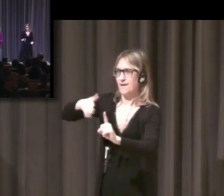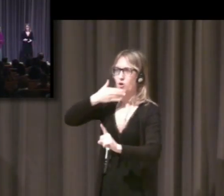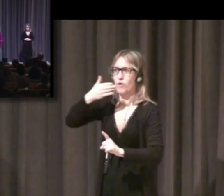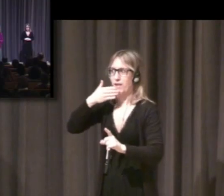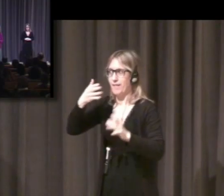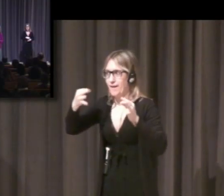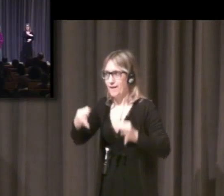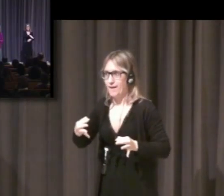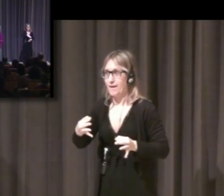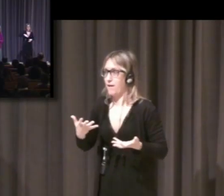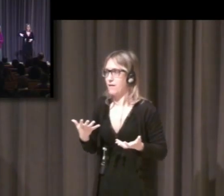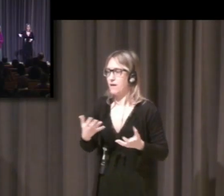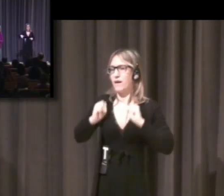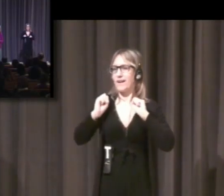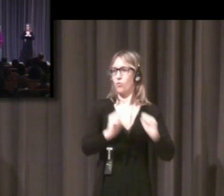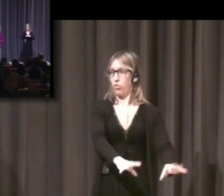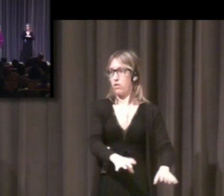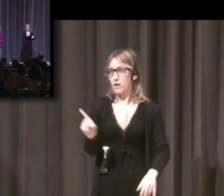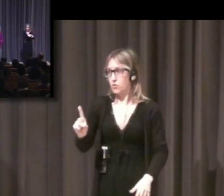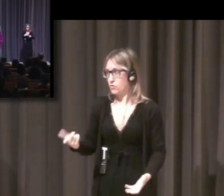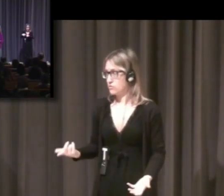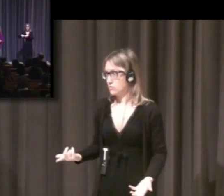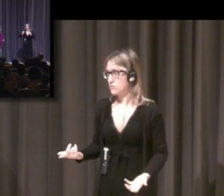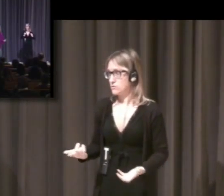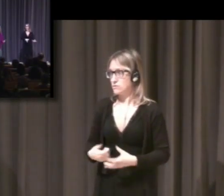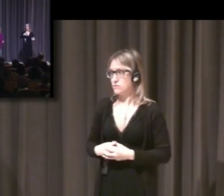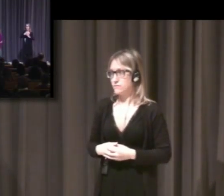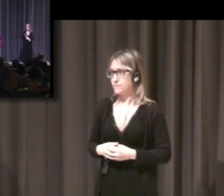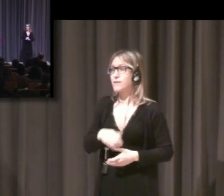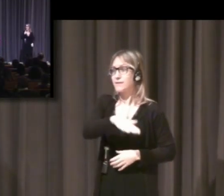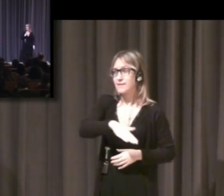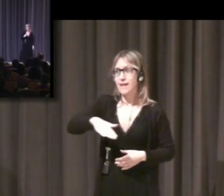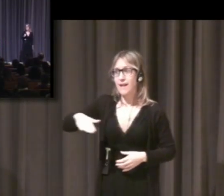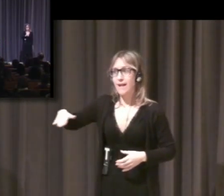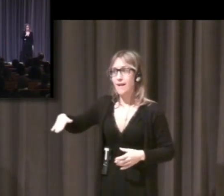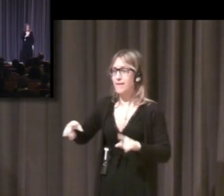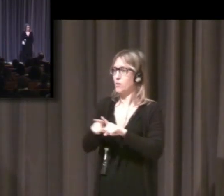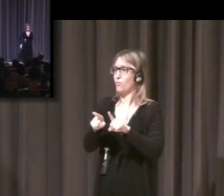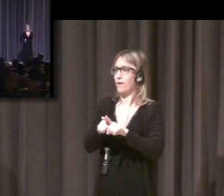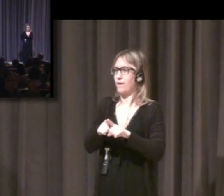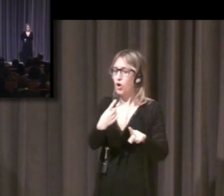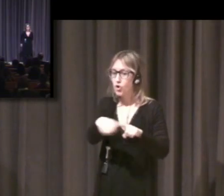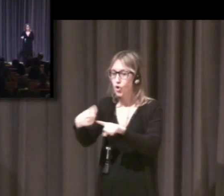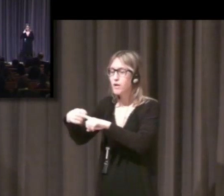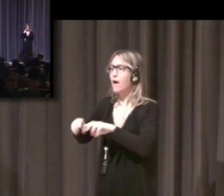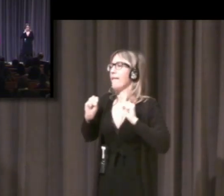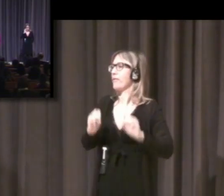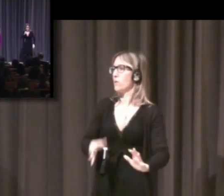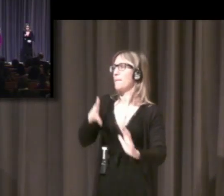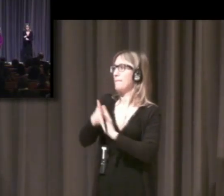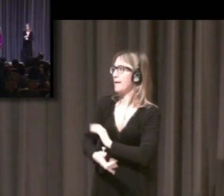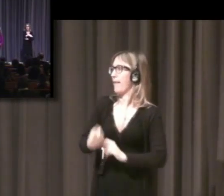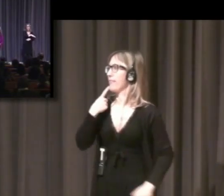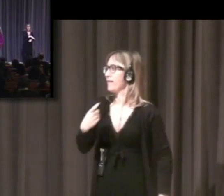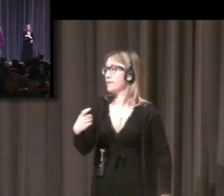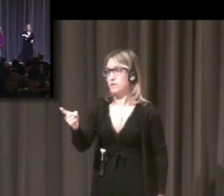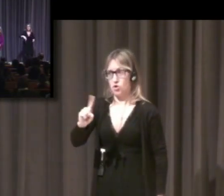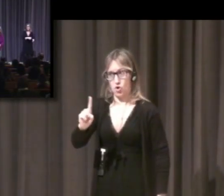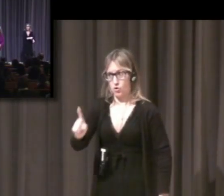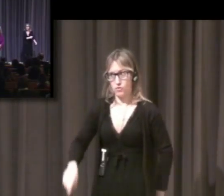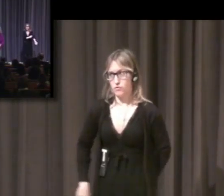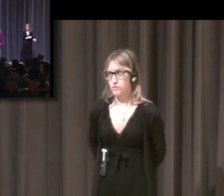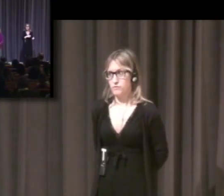up something because it's hard. Look, watch a kid learn to ride a bike. You know, they get on that bike over